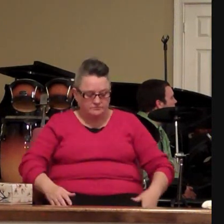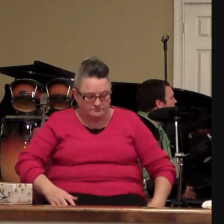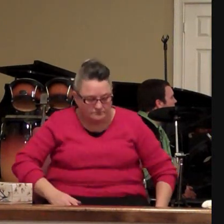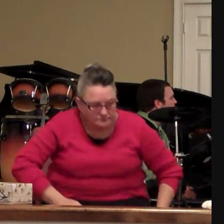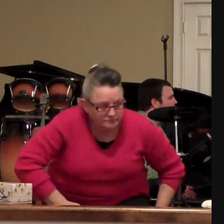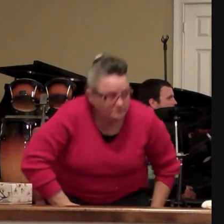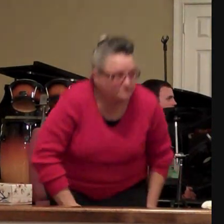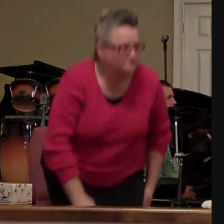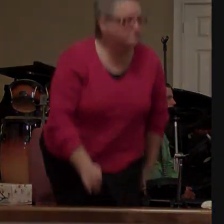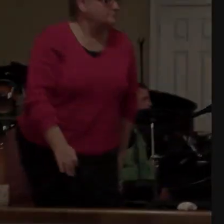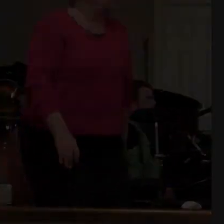so